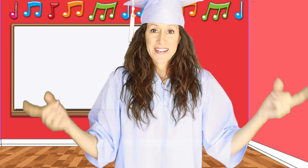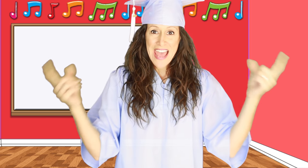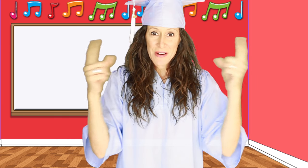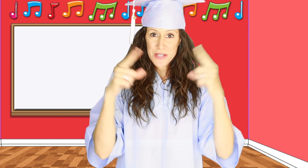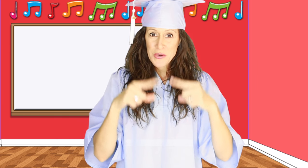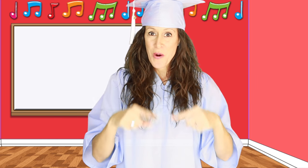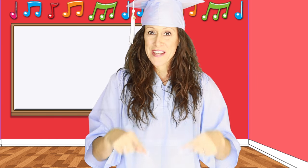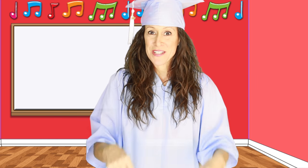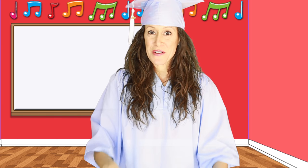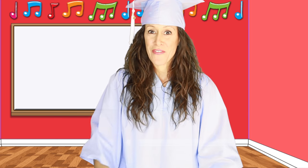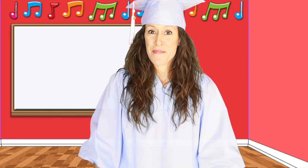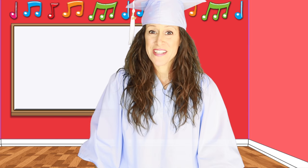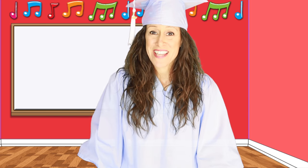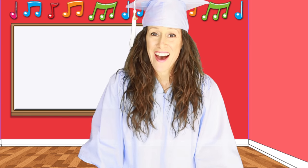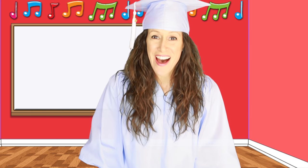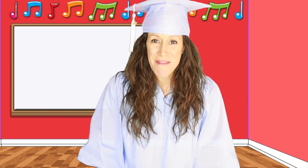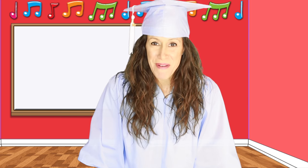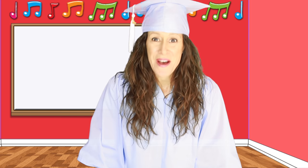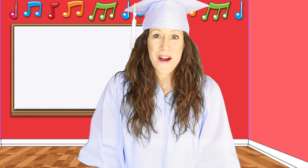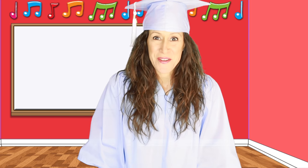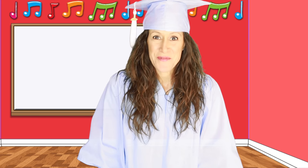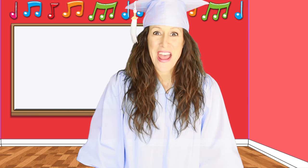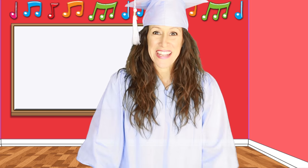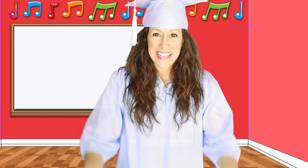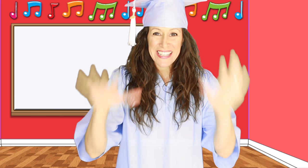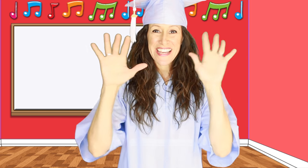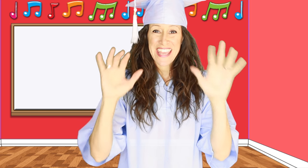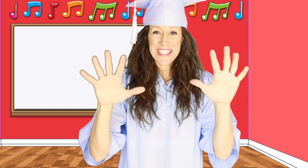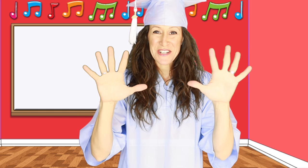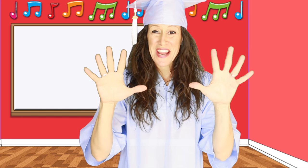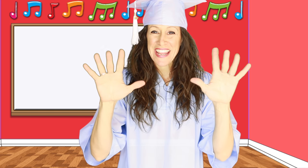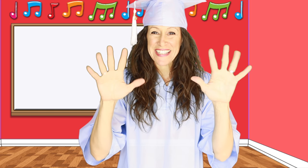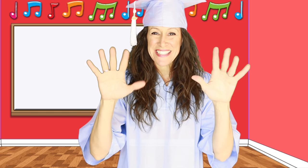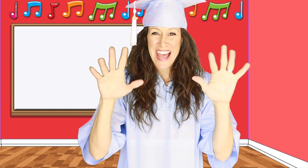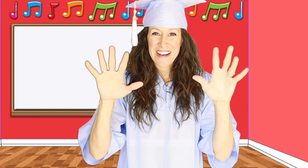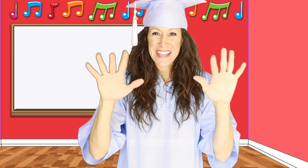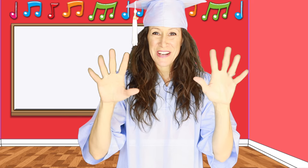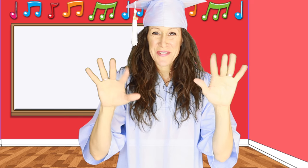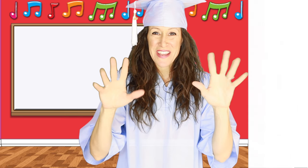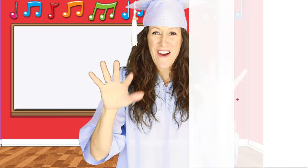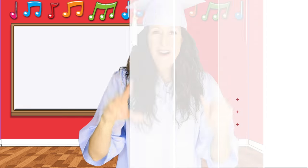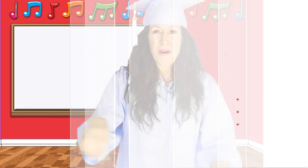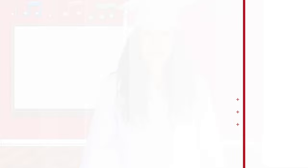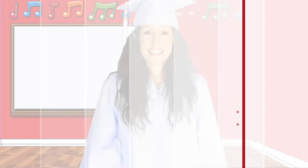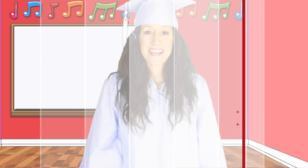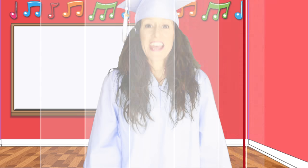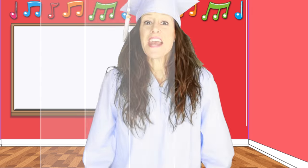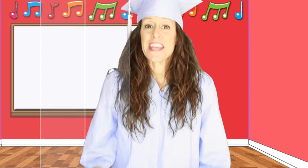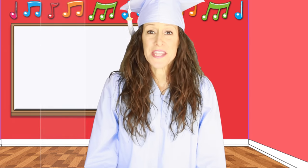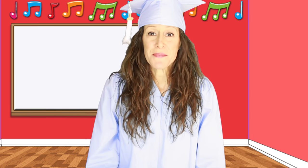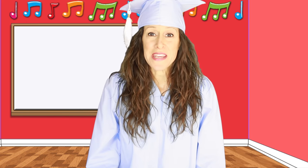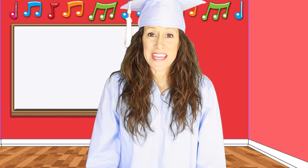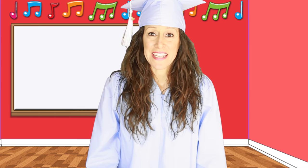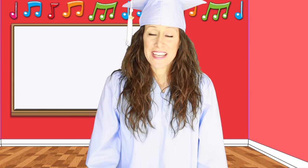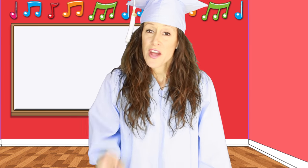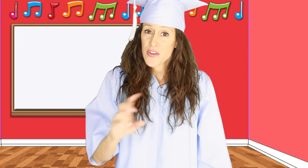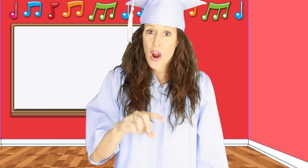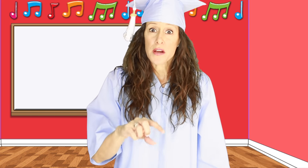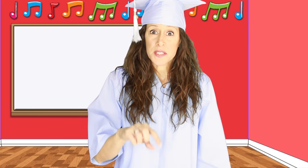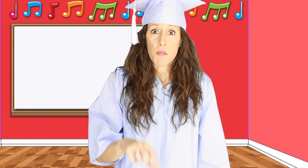Now, do you want to do it from the top? Are you ready? Get your hands out. Here we go. In the beginning, there are some